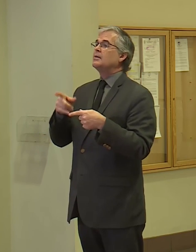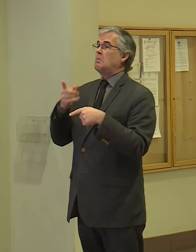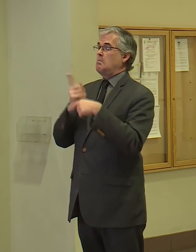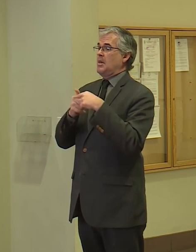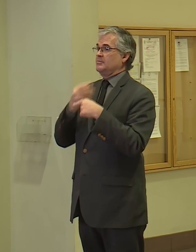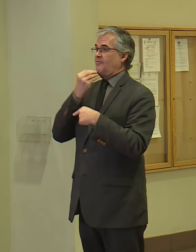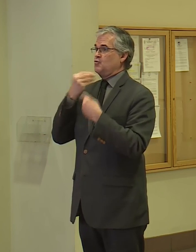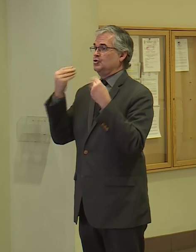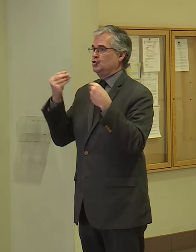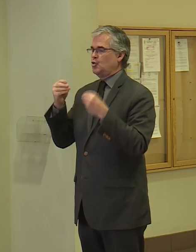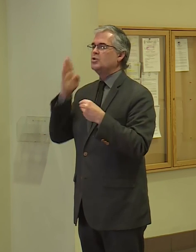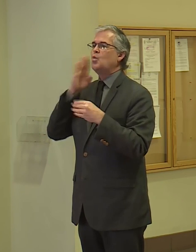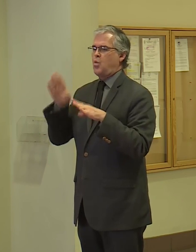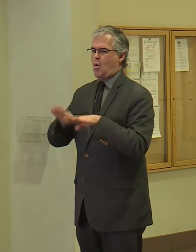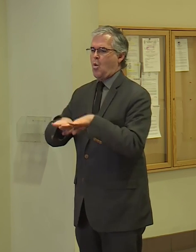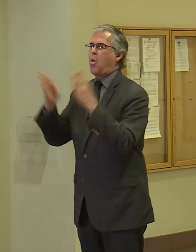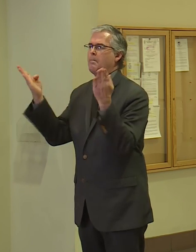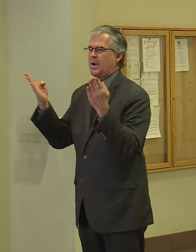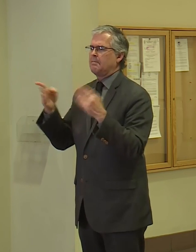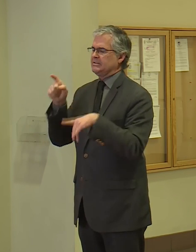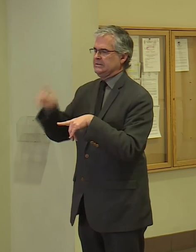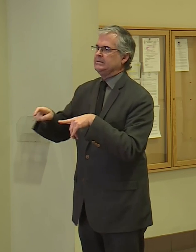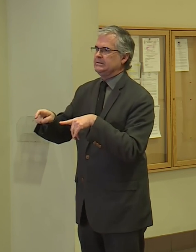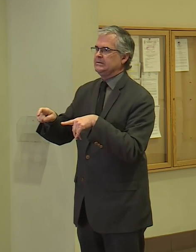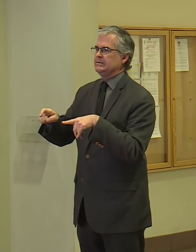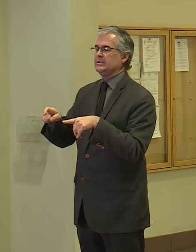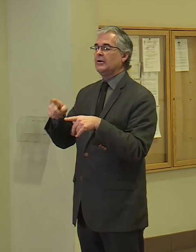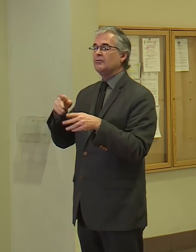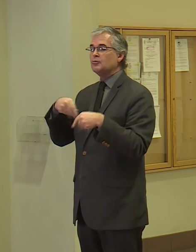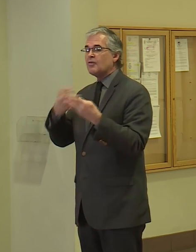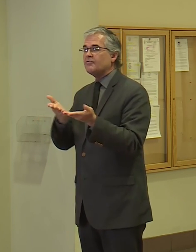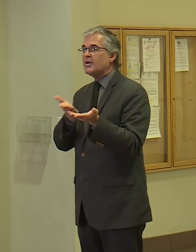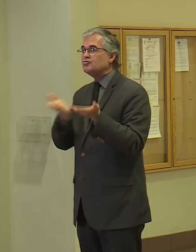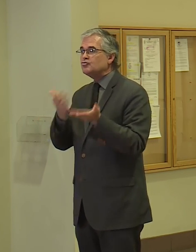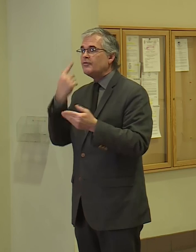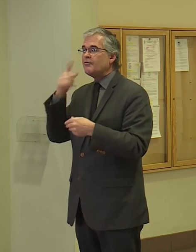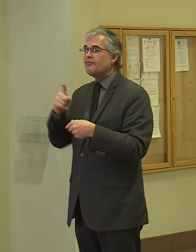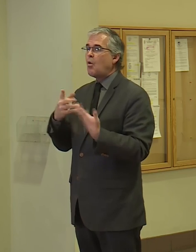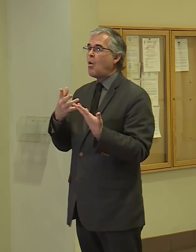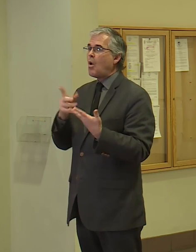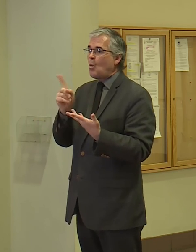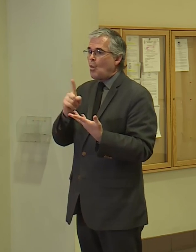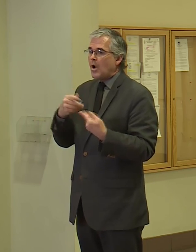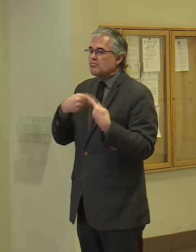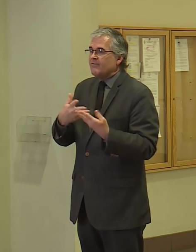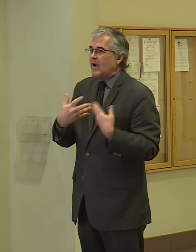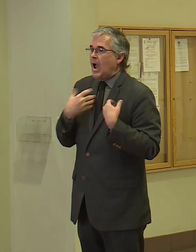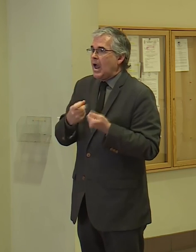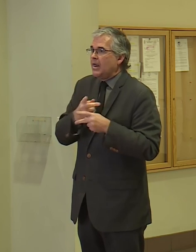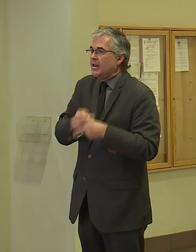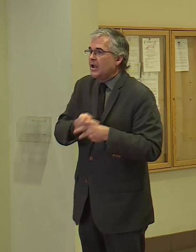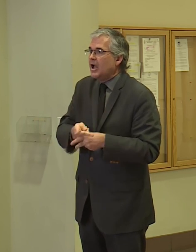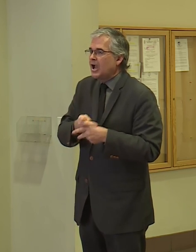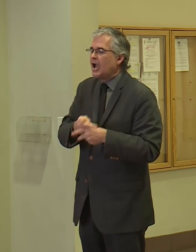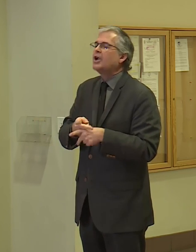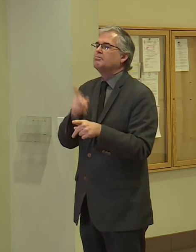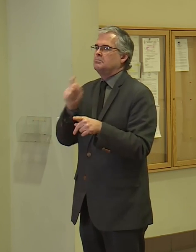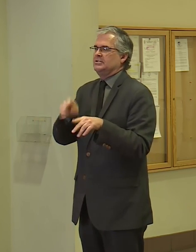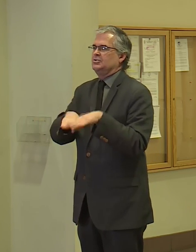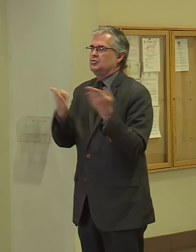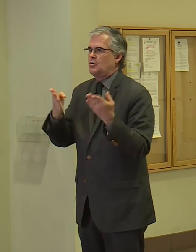open and operational food services for health care facilities and other central facilities should remain open any